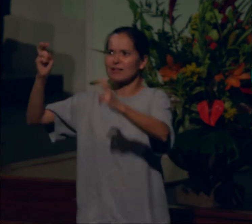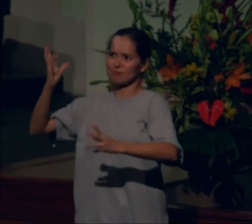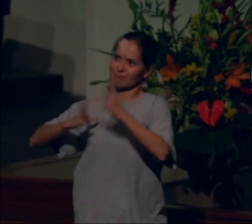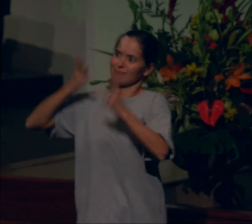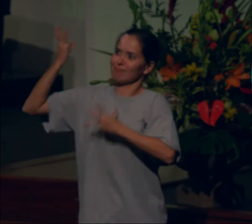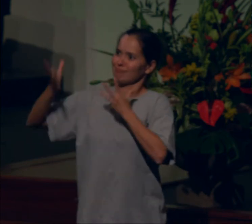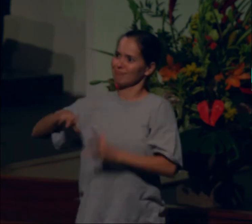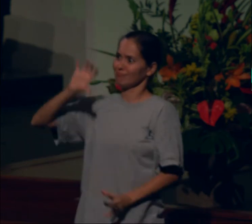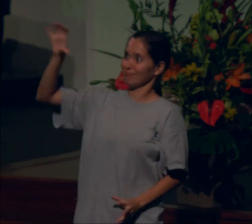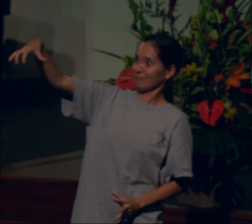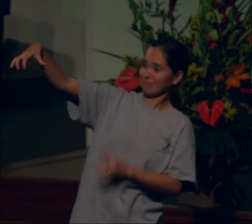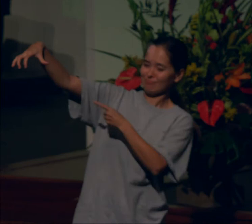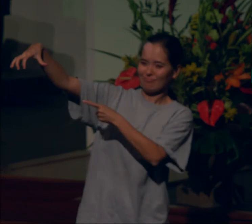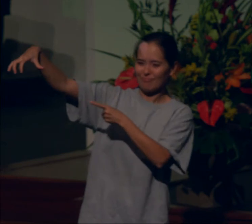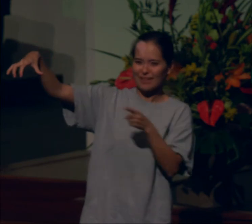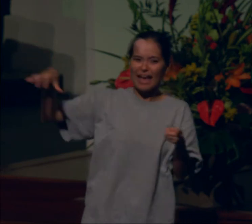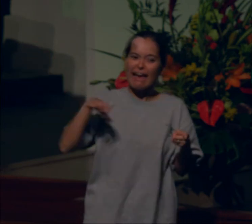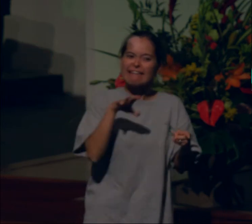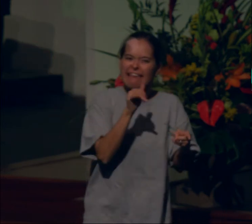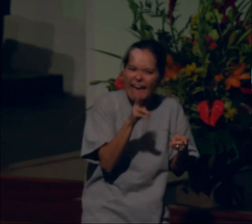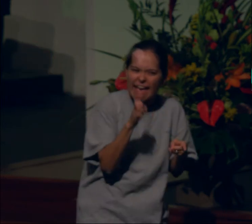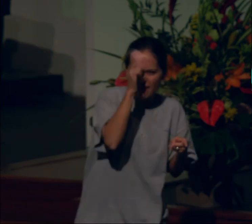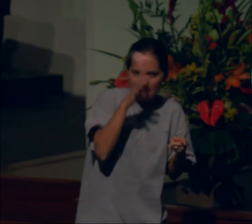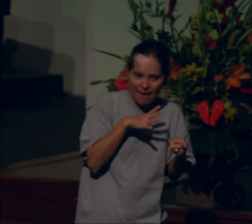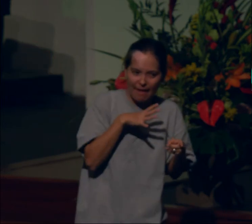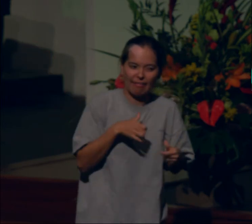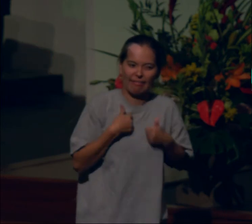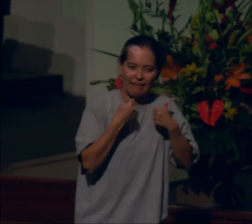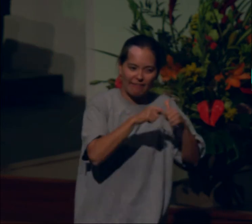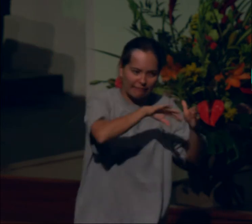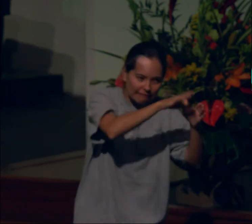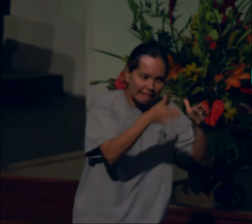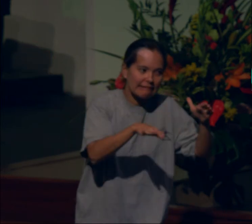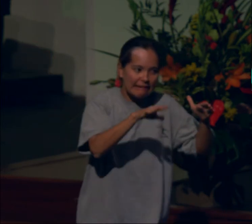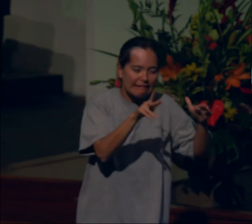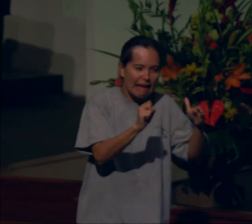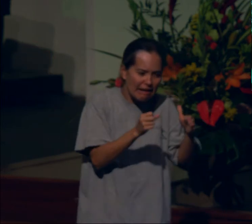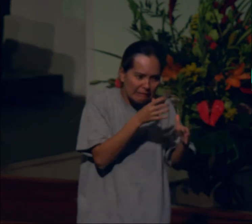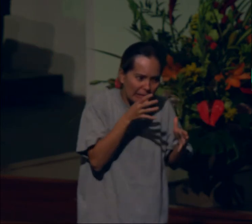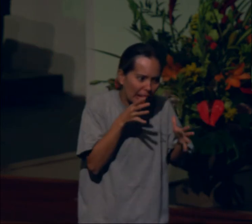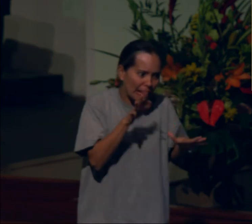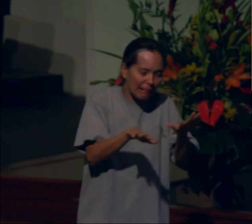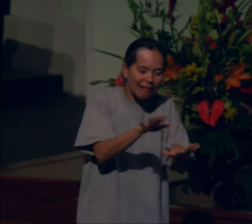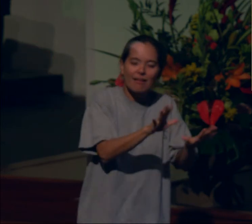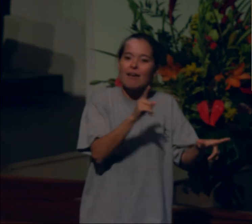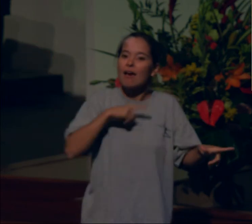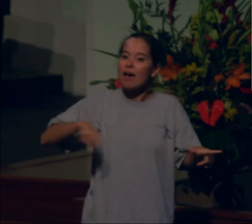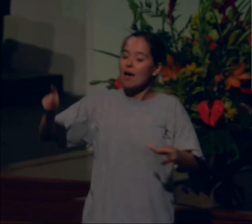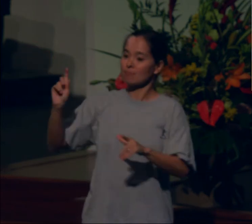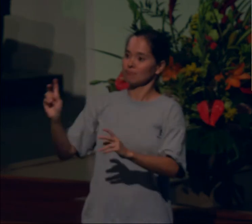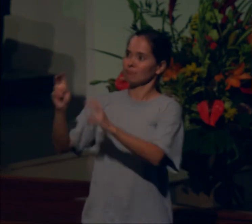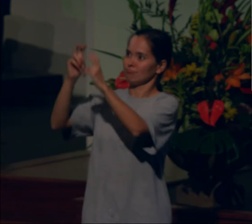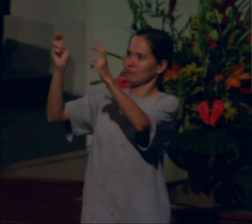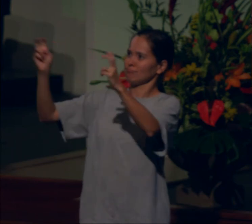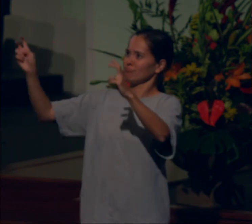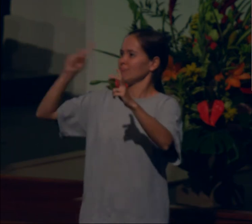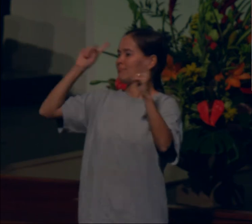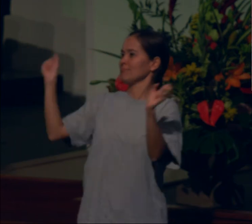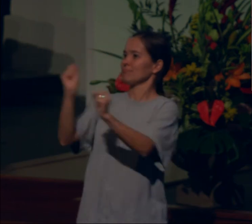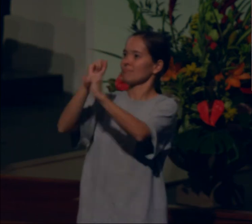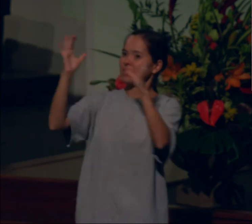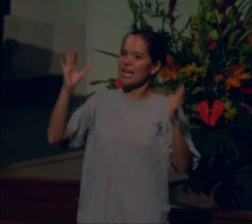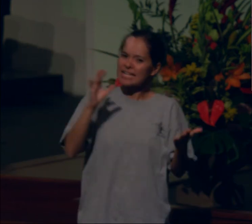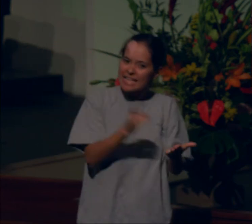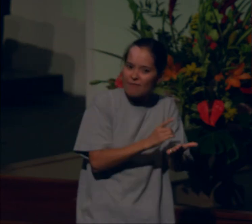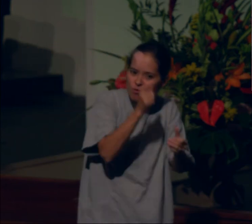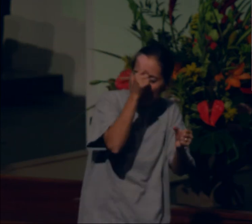palaces. Cavemen live in caves. But kings live in palaces, and because David remembered the word